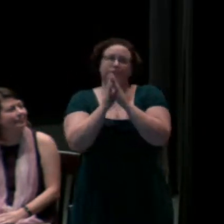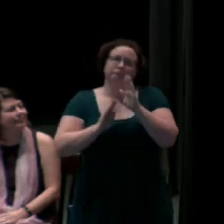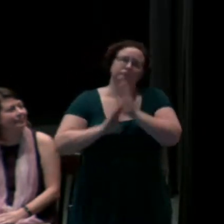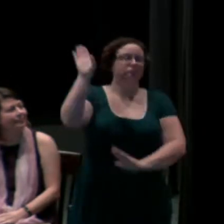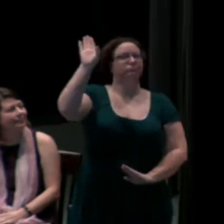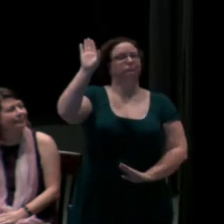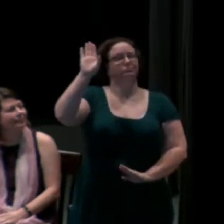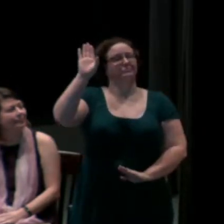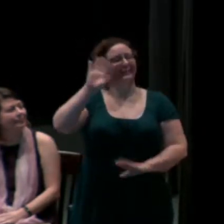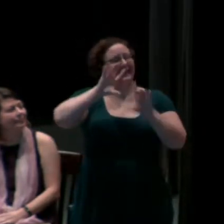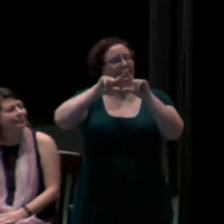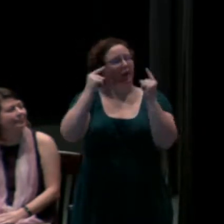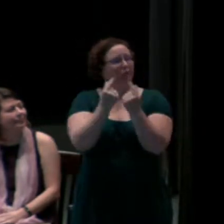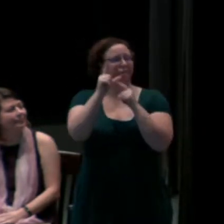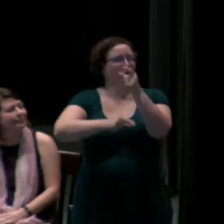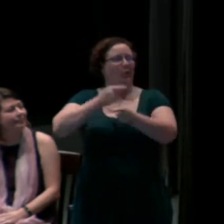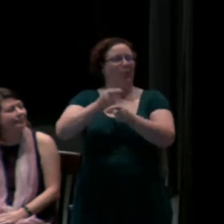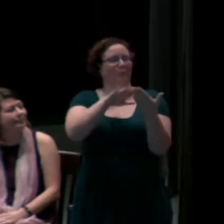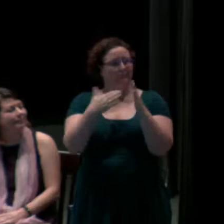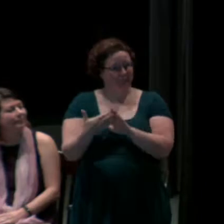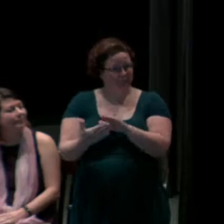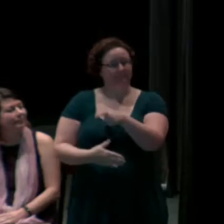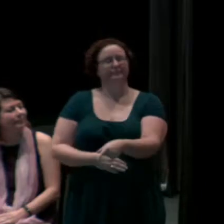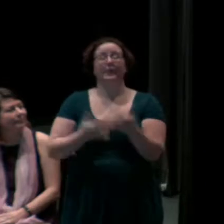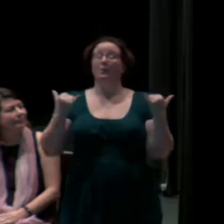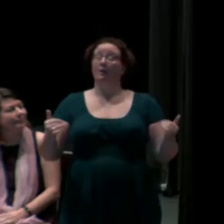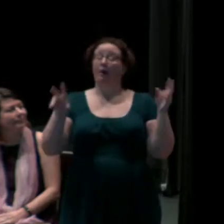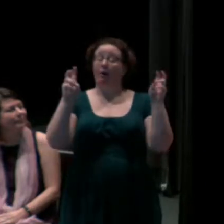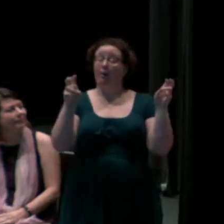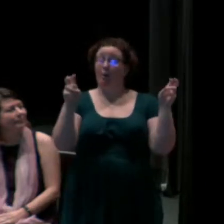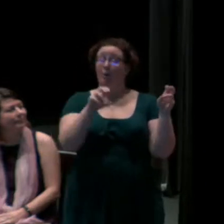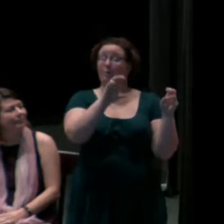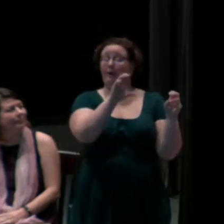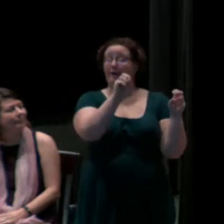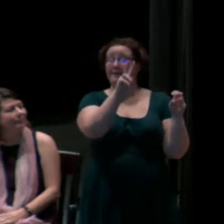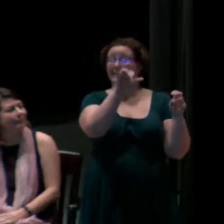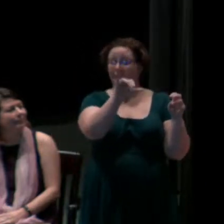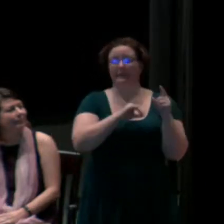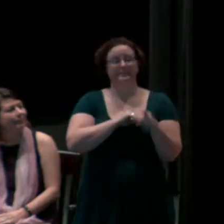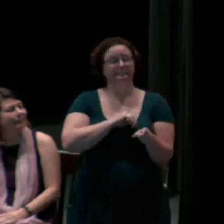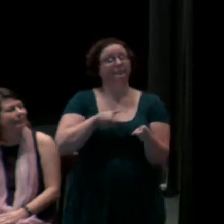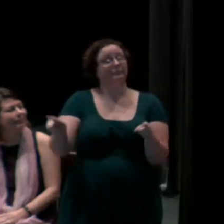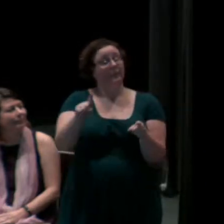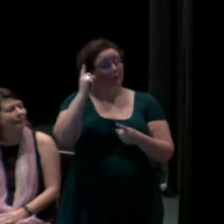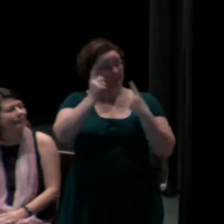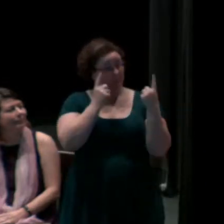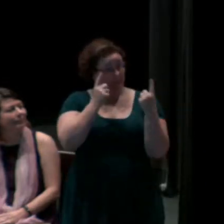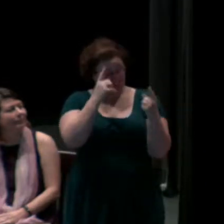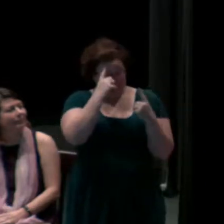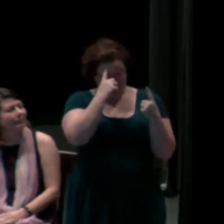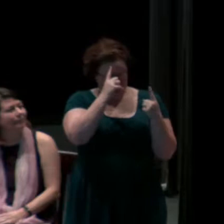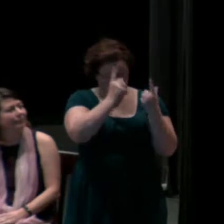So, my dear Scotties, I leave you with these words by Stephen Covey. You sow a thought, you reap an